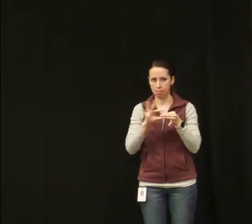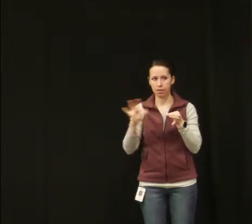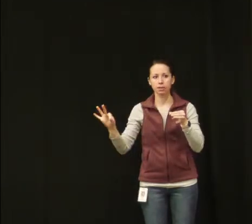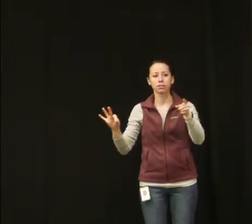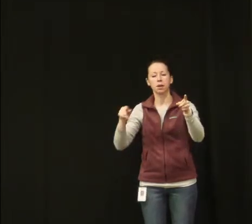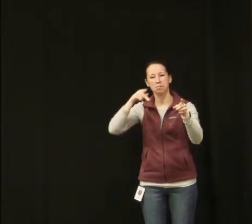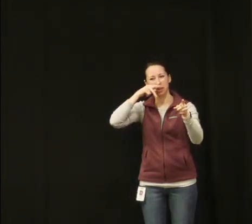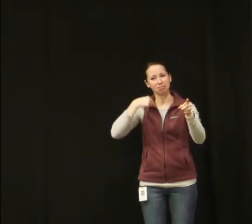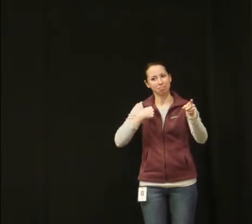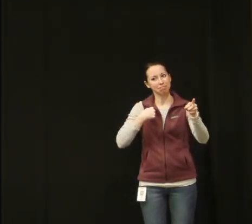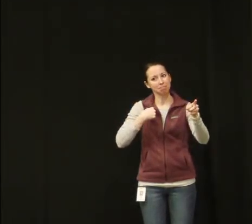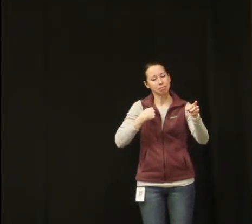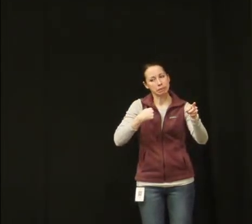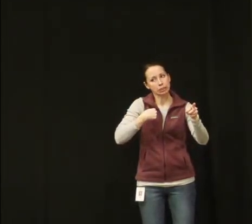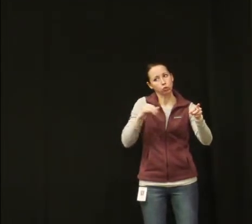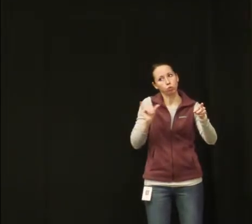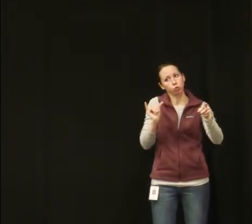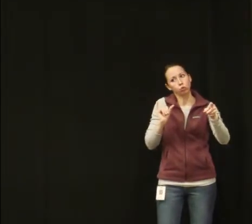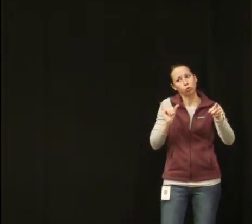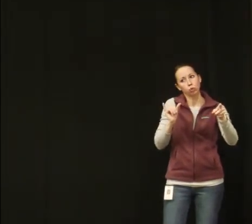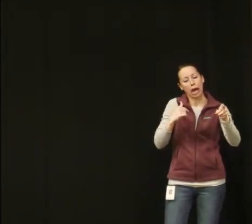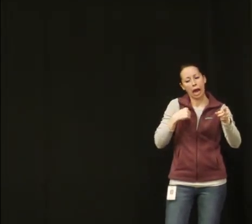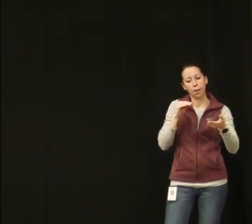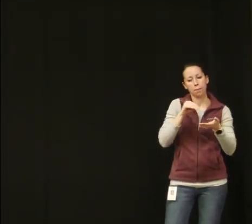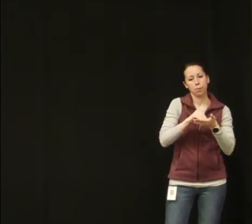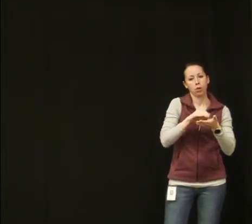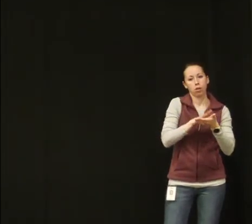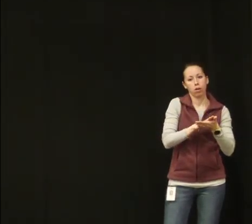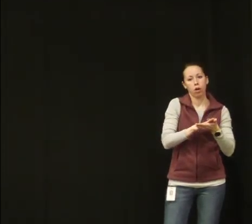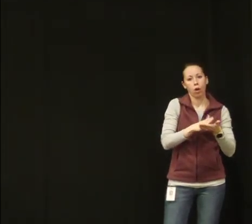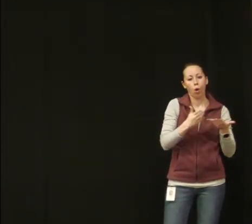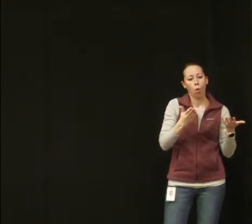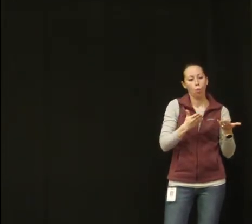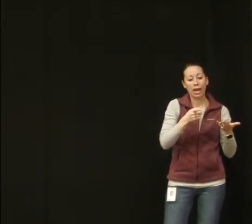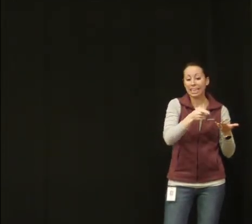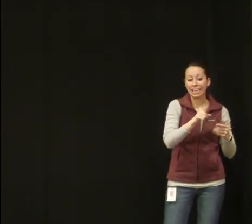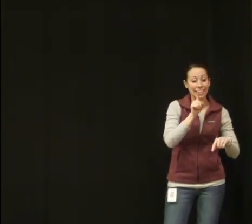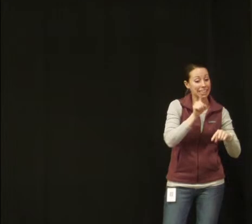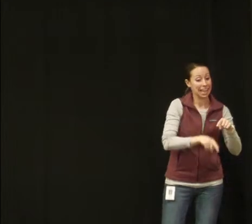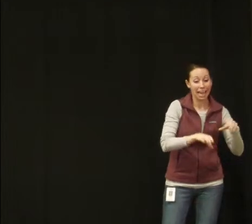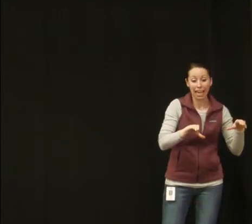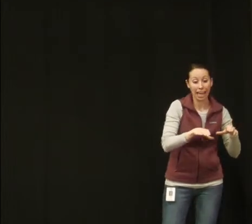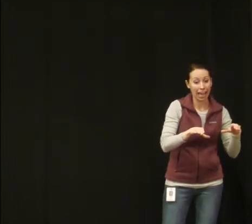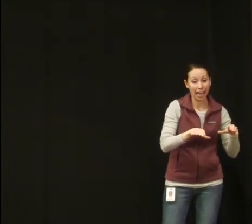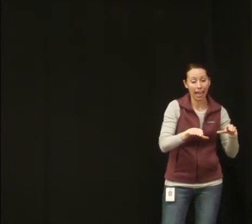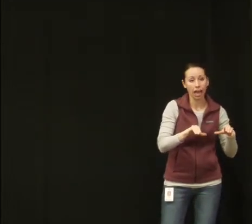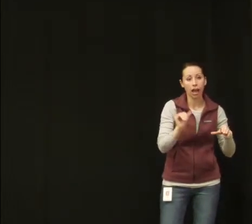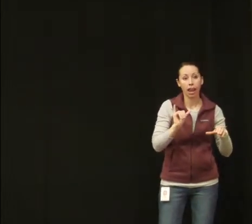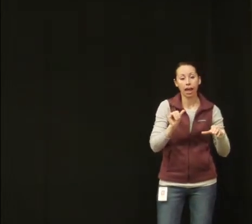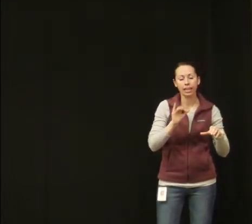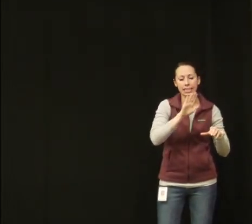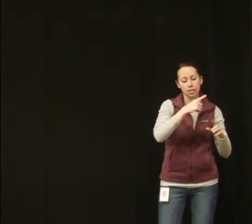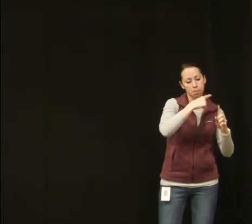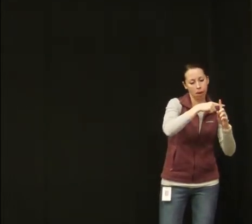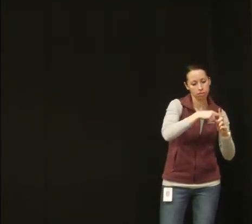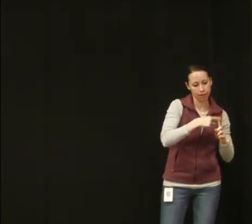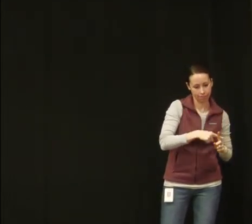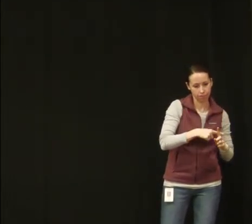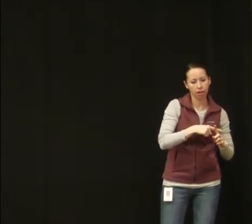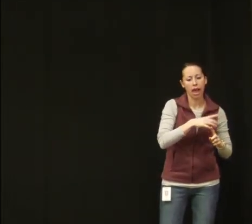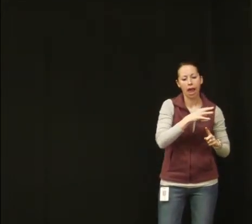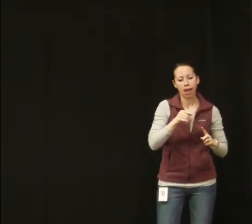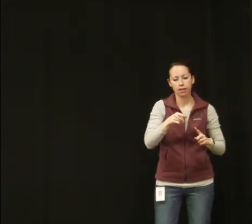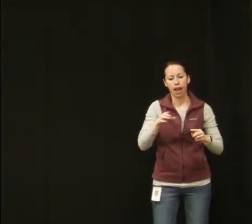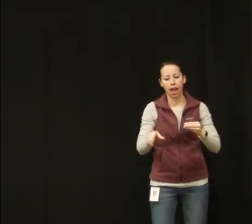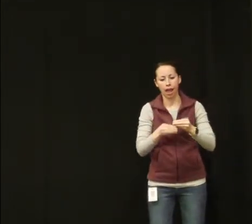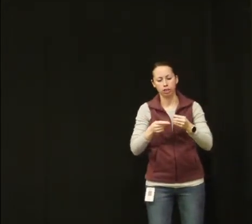under the bus too. I put like what he can't do, like put his positives and then what he struggles with. But I need to